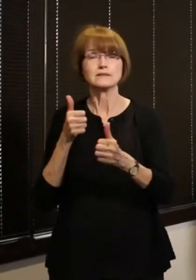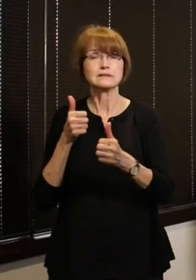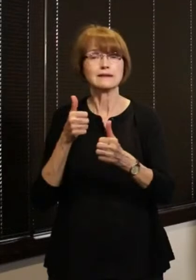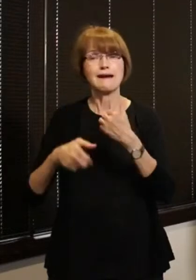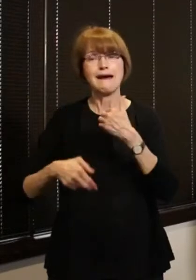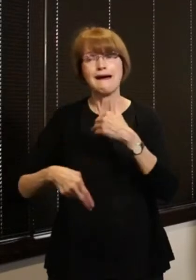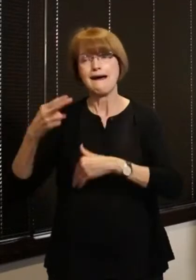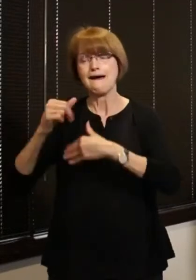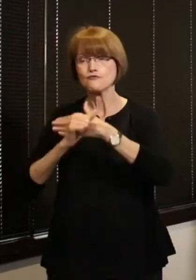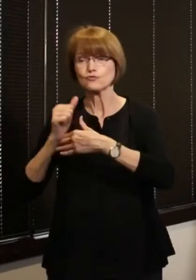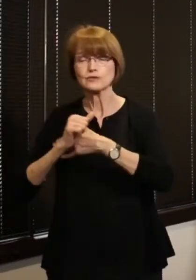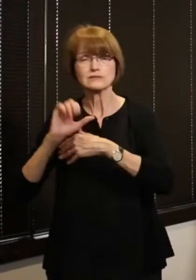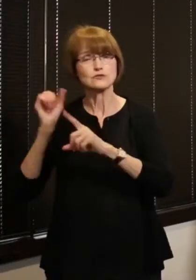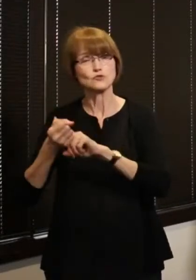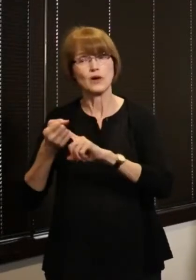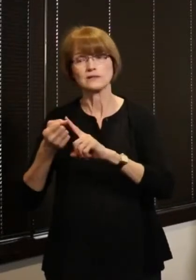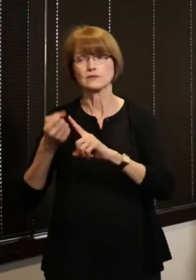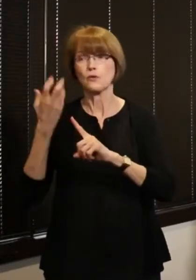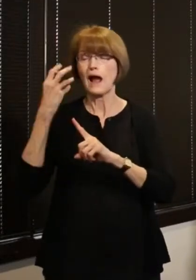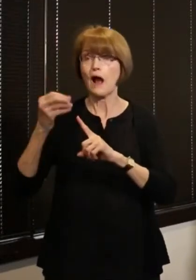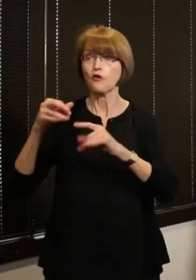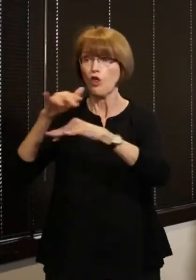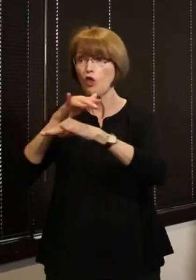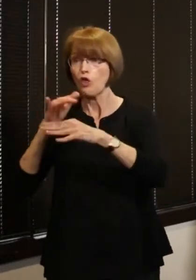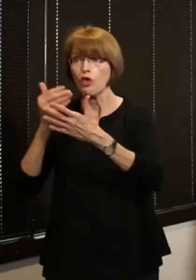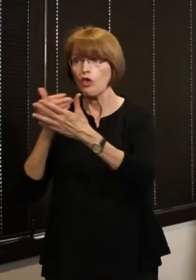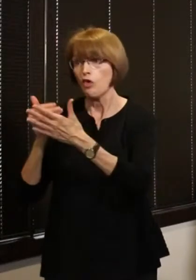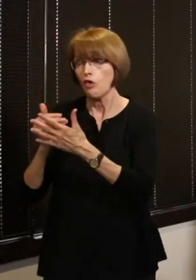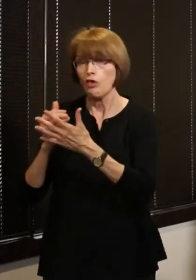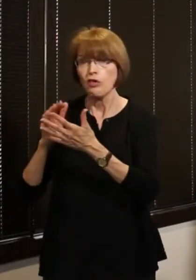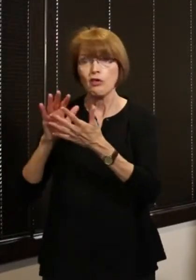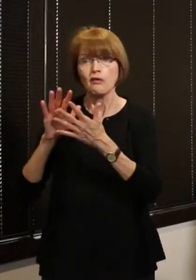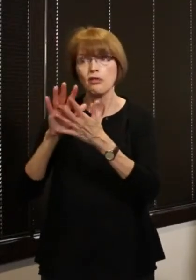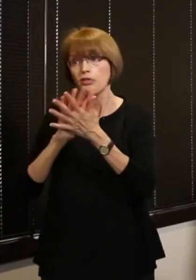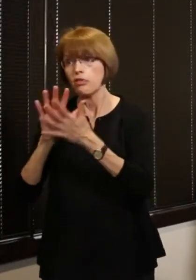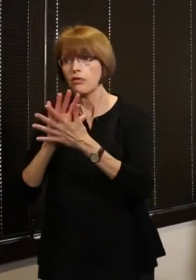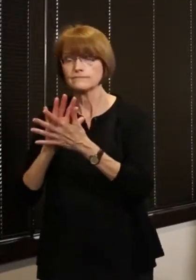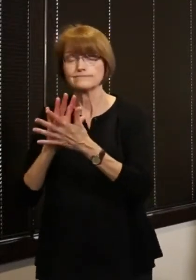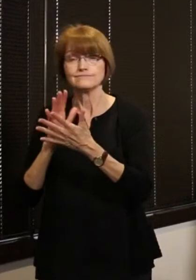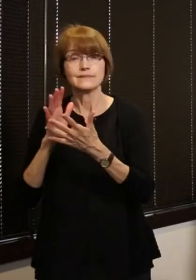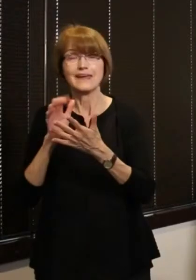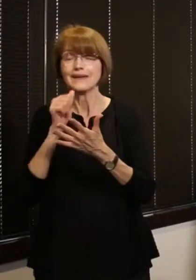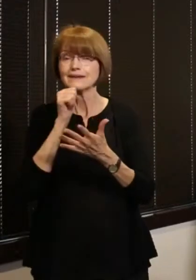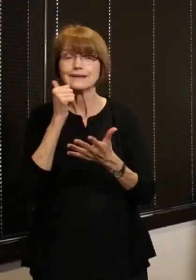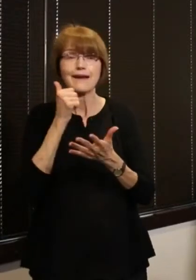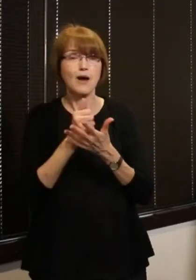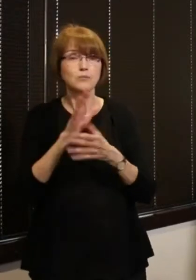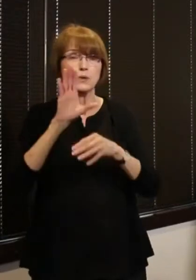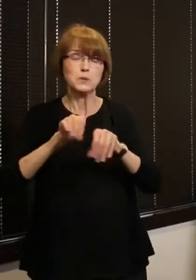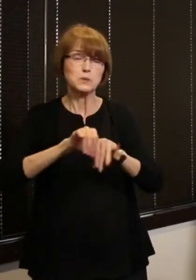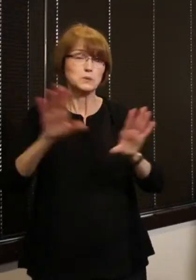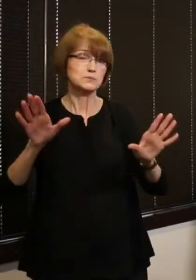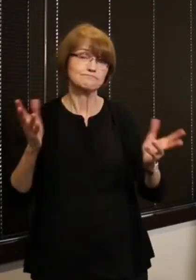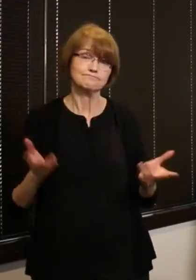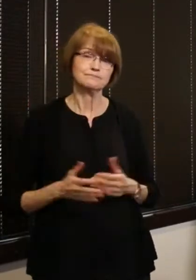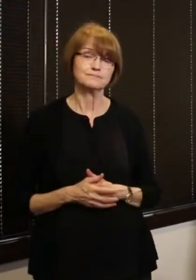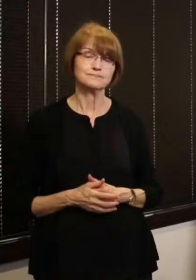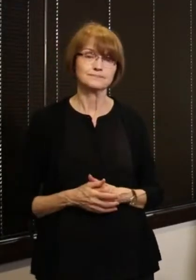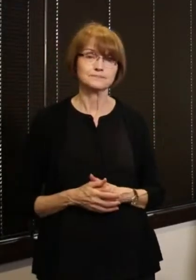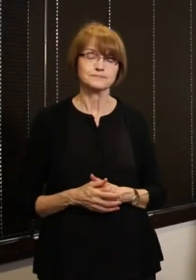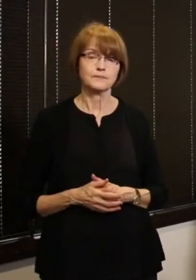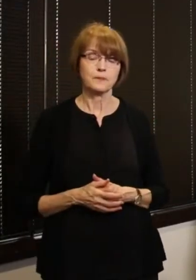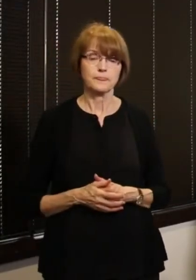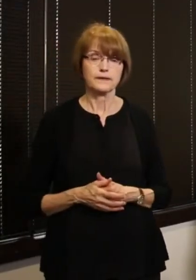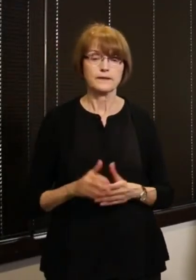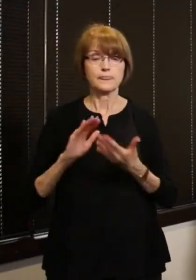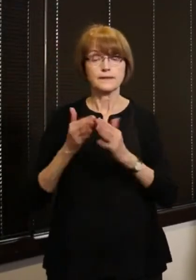and because it's not helping the community, it's not helping us recover from this pandemic. The